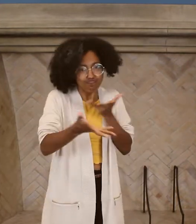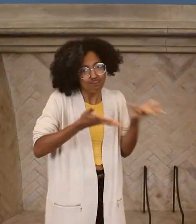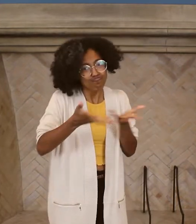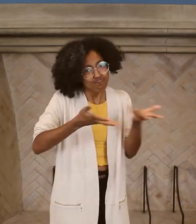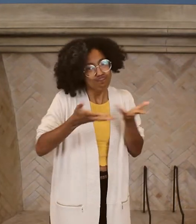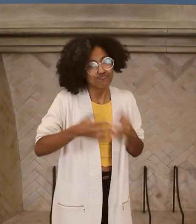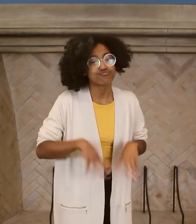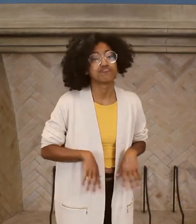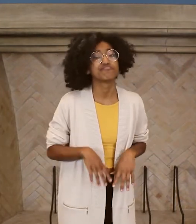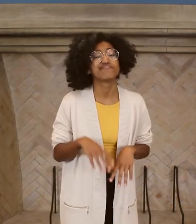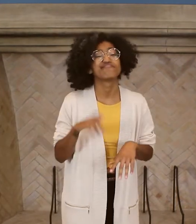him.